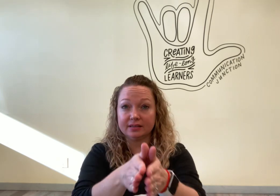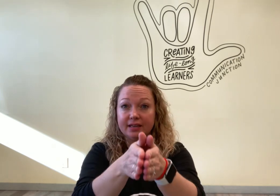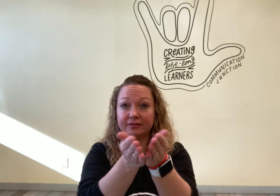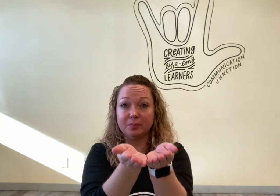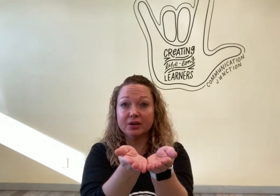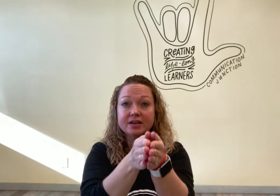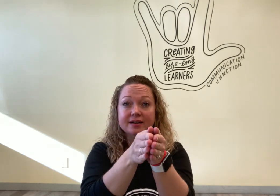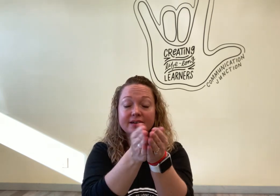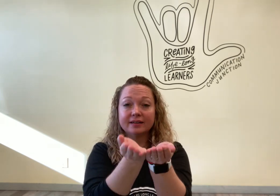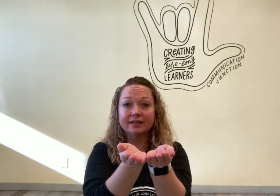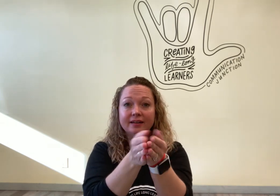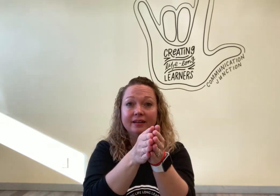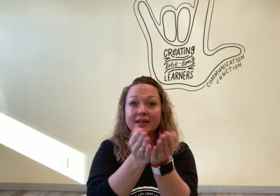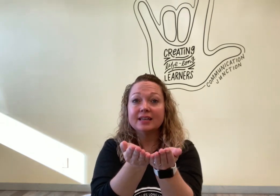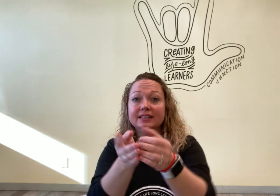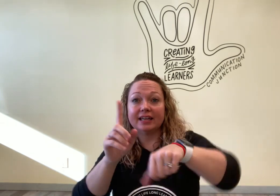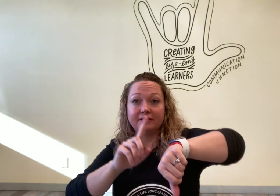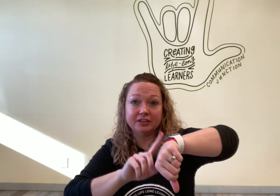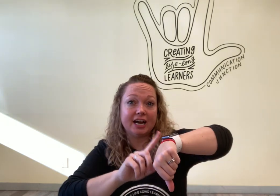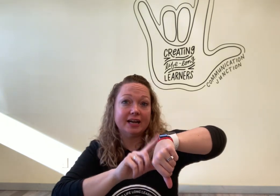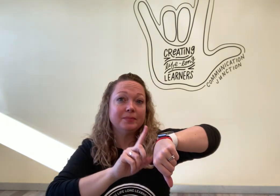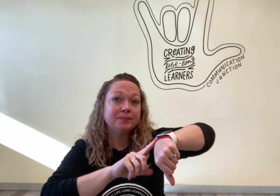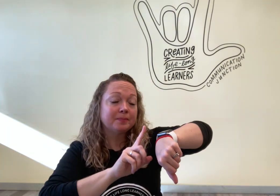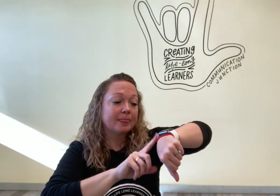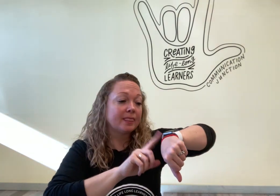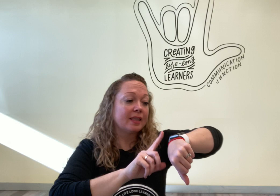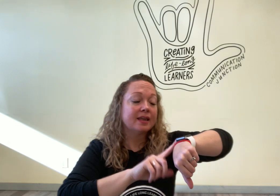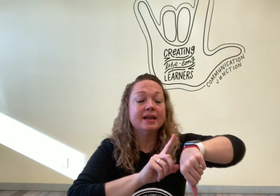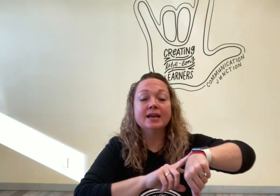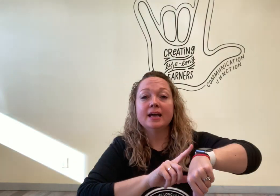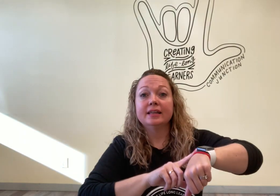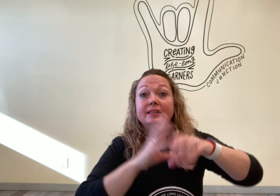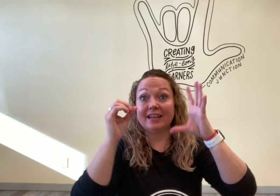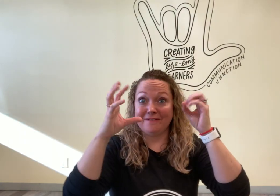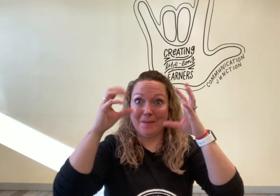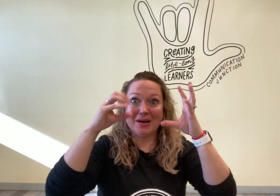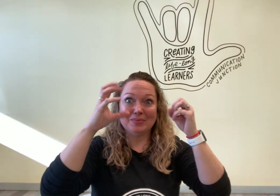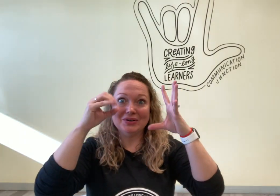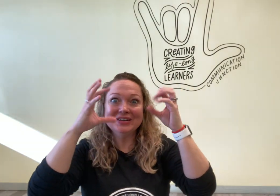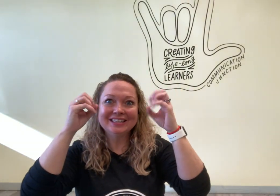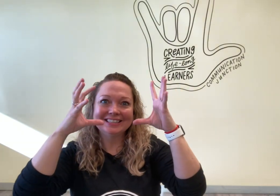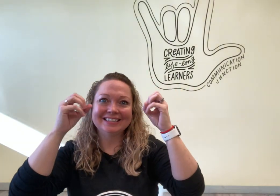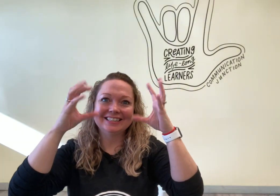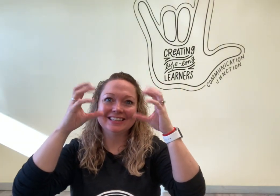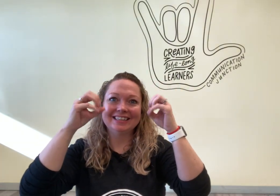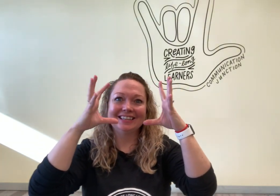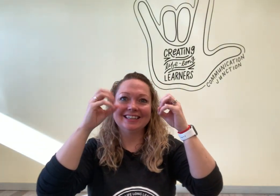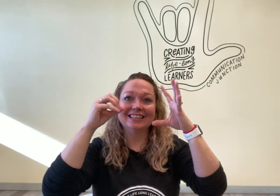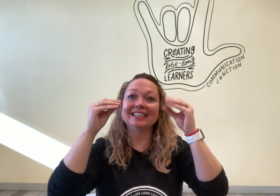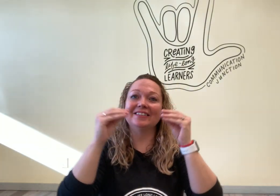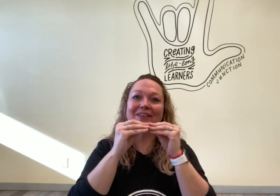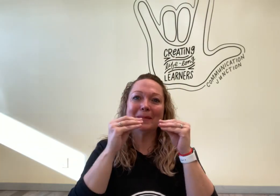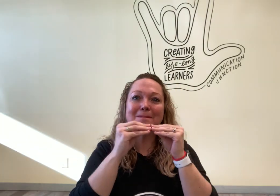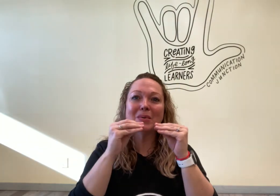for book, the sign for time, the sign for bubble, the sign for